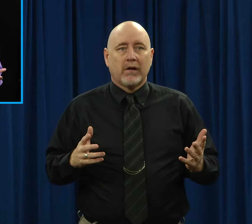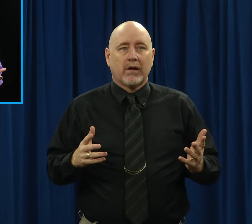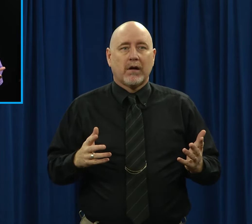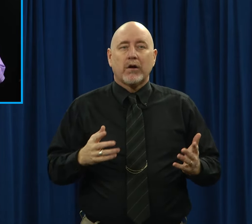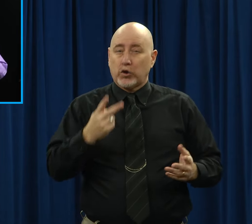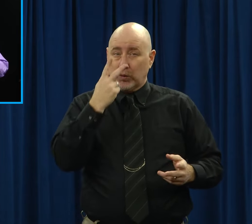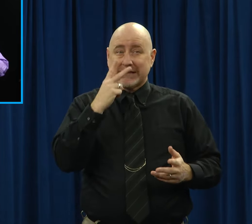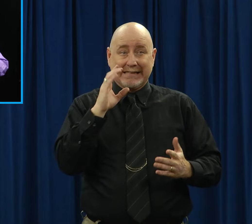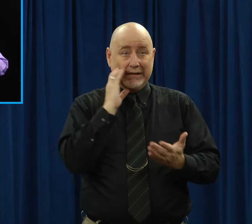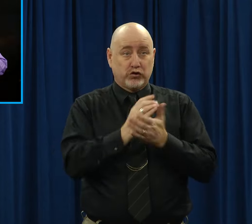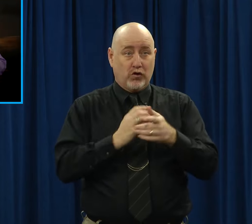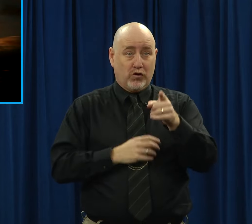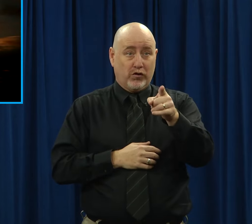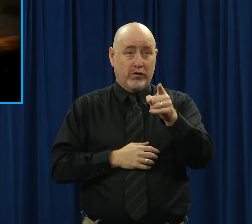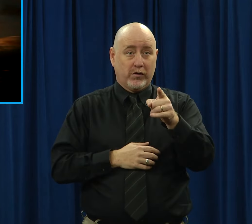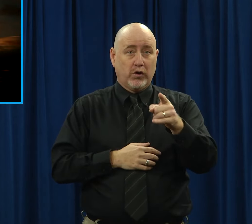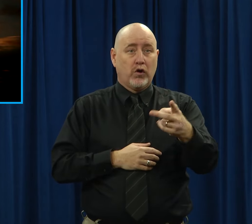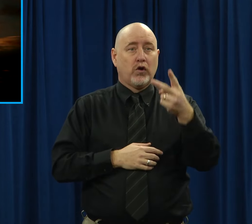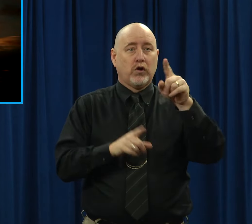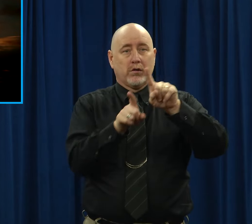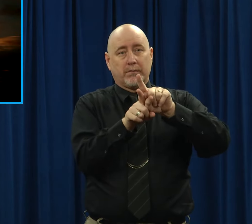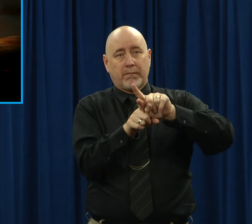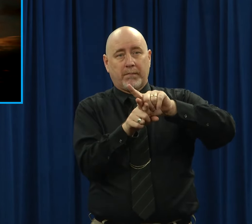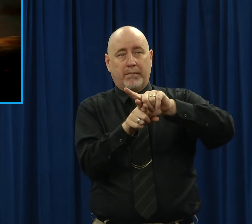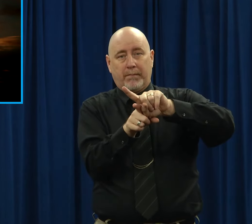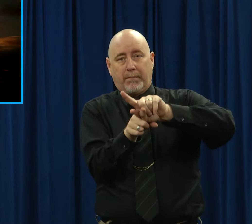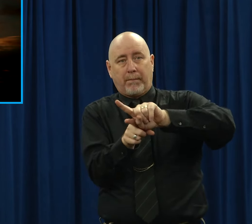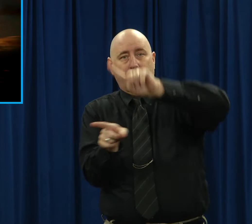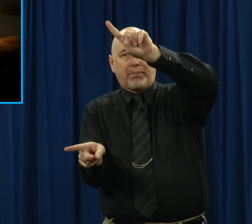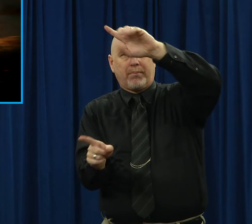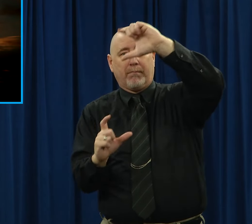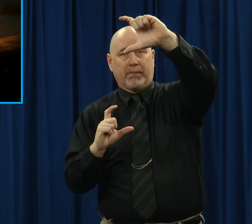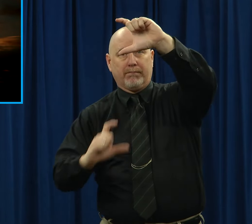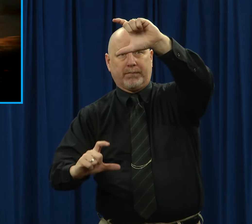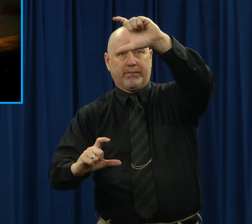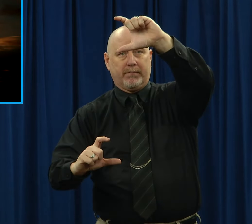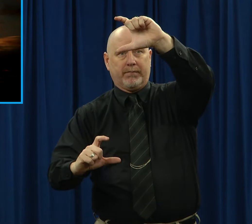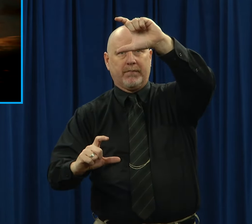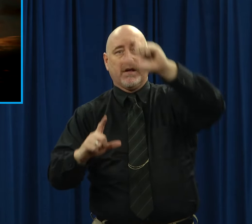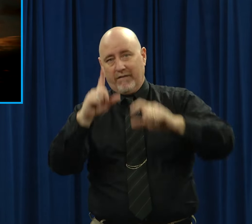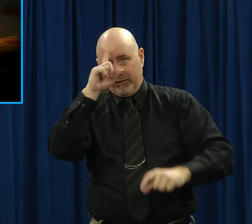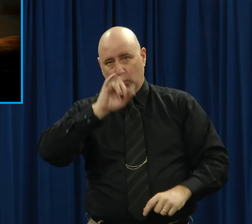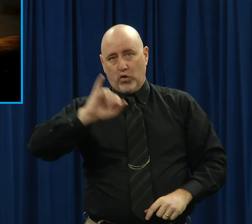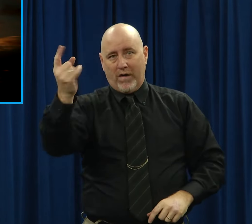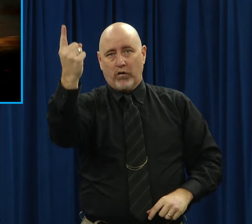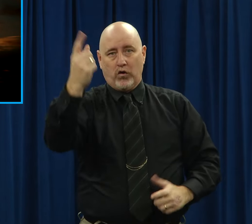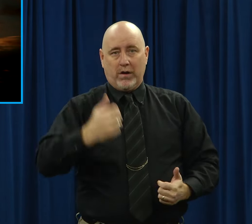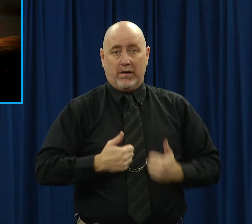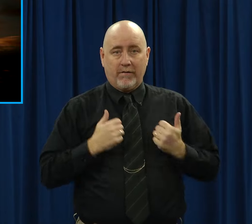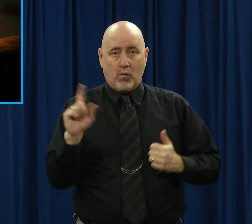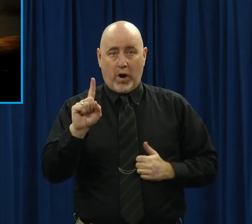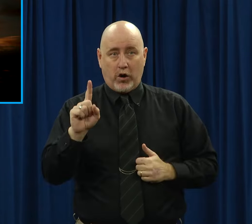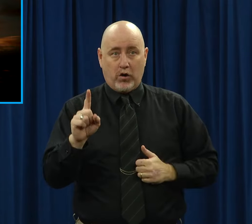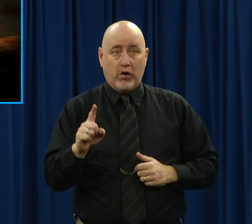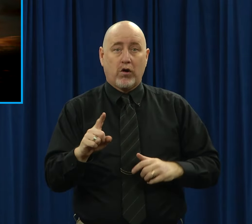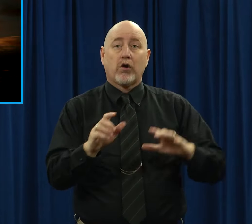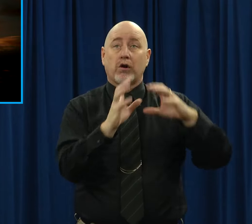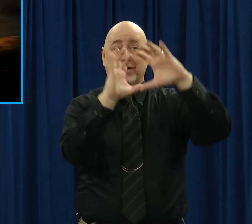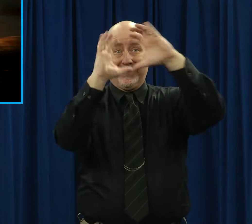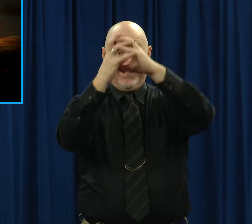duration. Now, you'll see in the chart there are two alternatives as to where we will spend